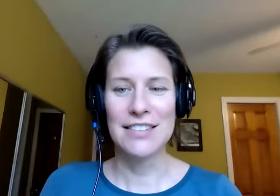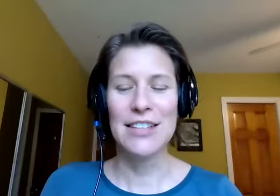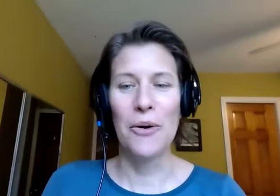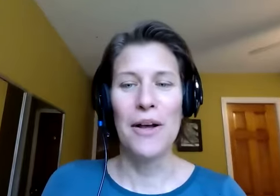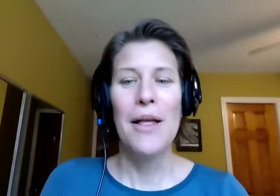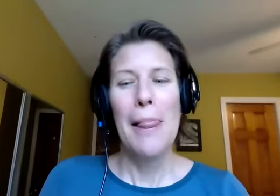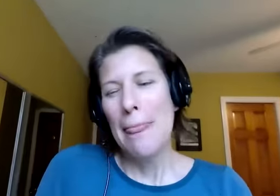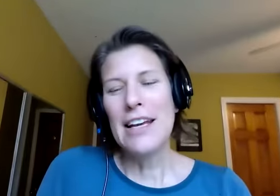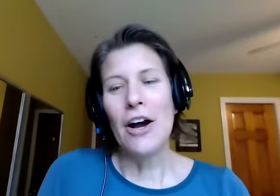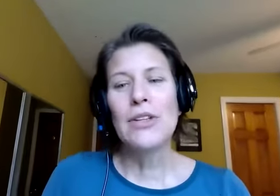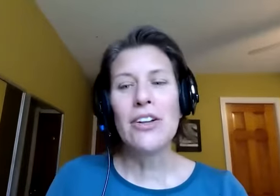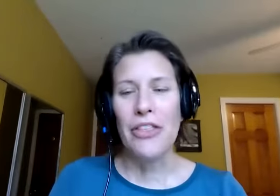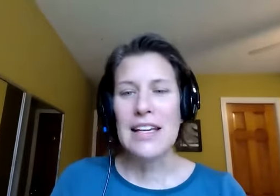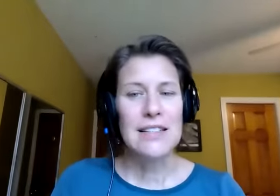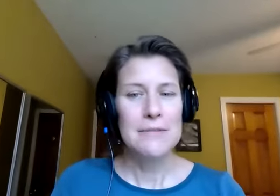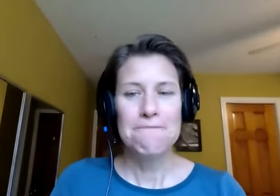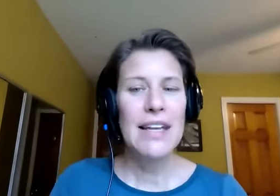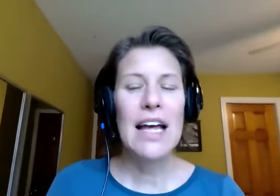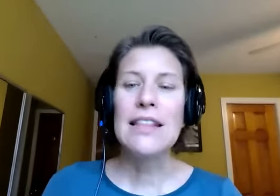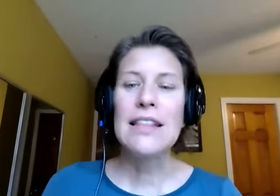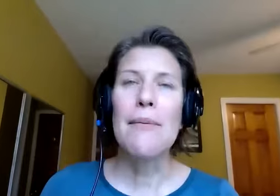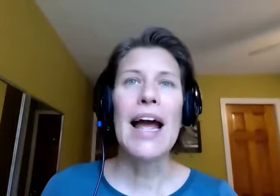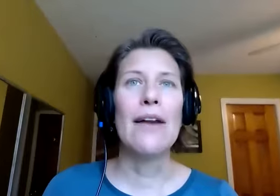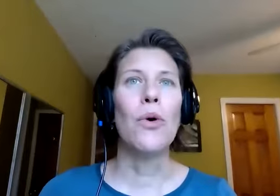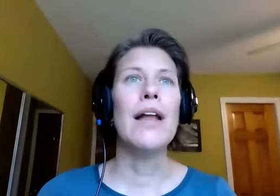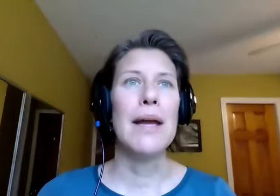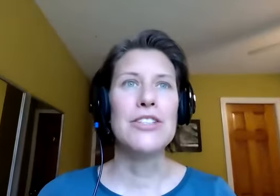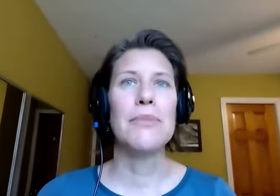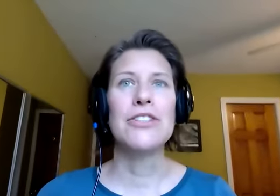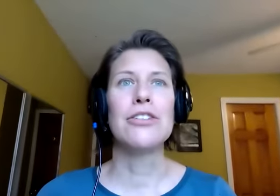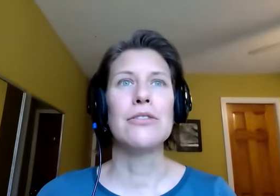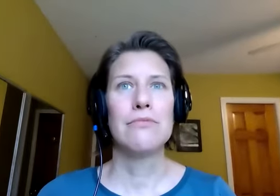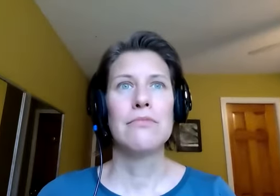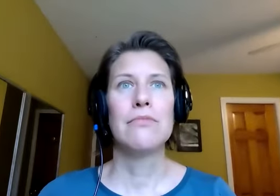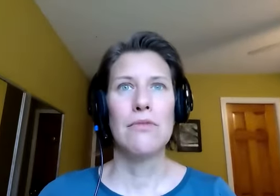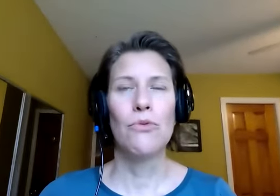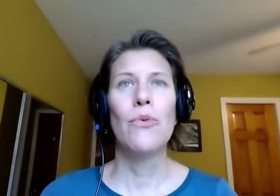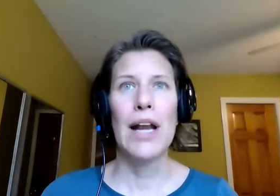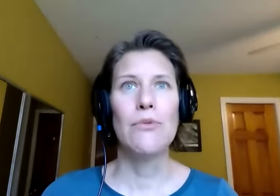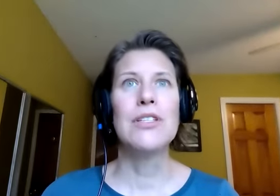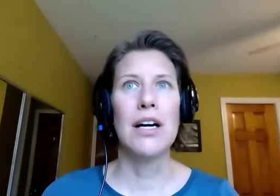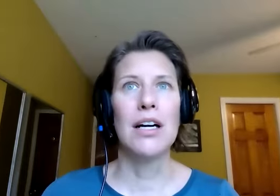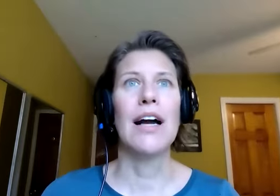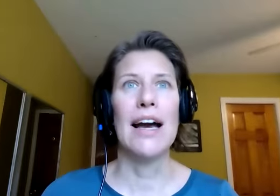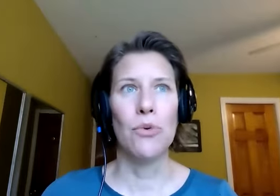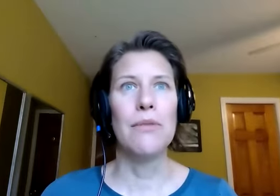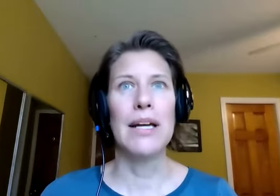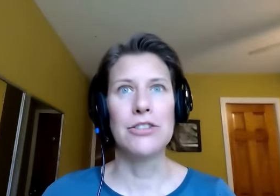So, you know, little things, but nothing. I mean, I had one major, major, when I was young, I had one major,